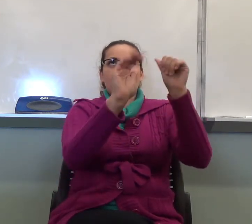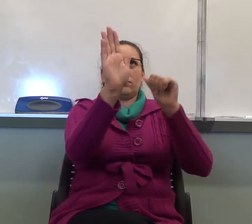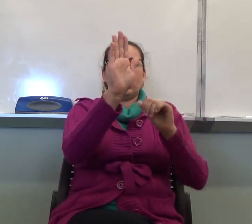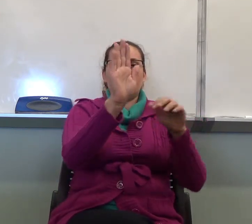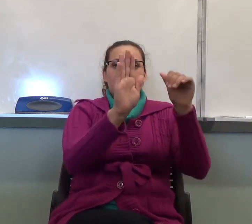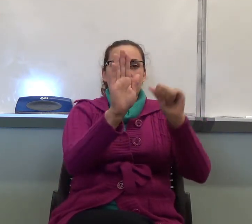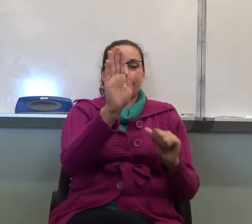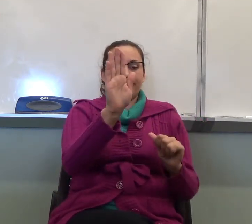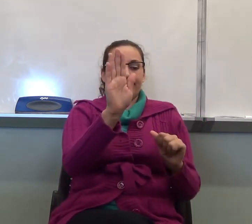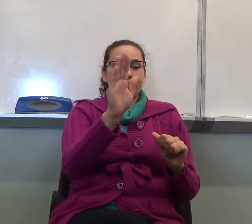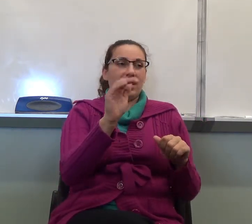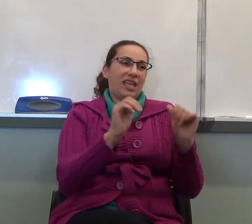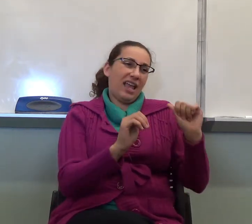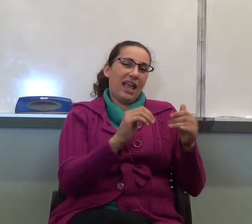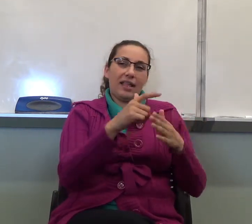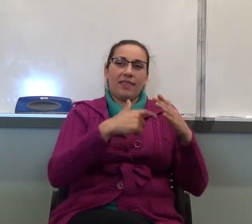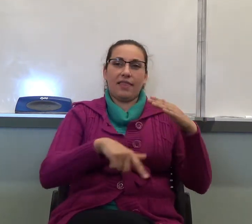B. It means